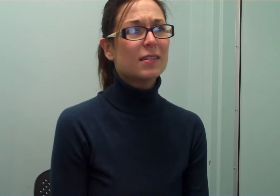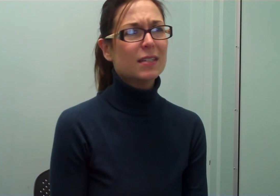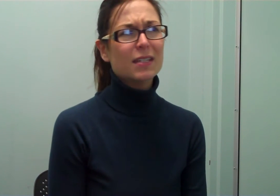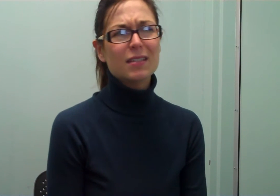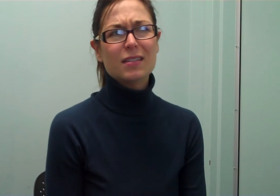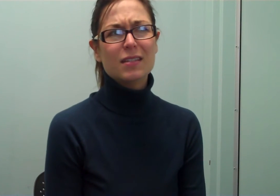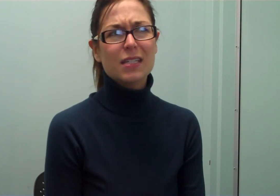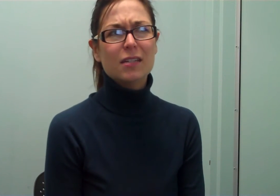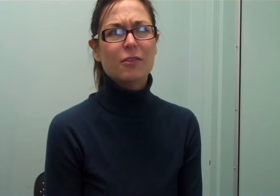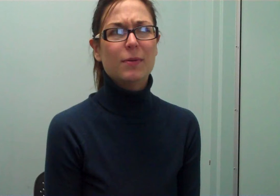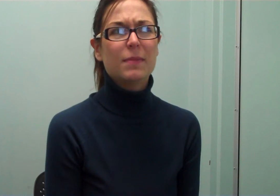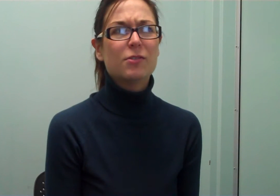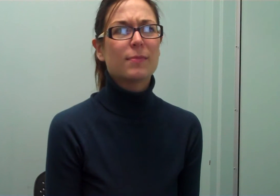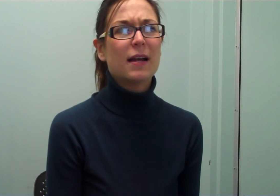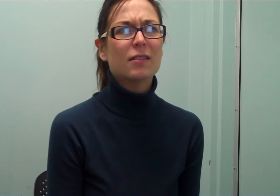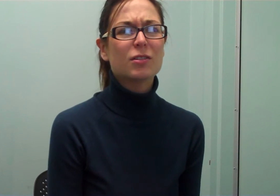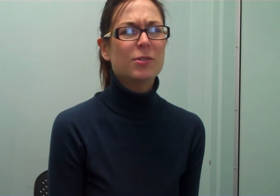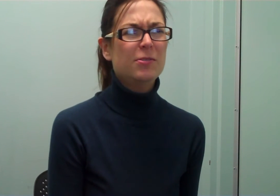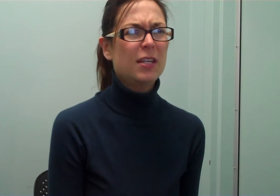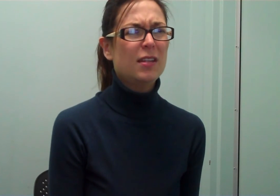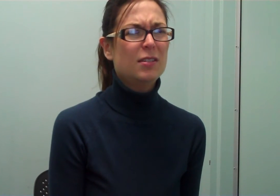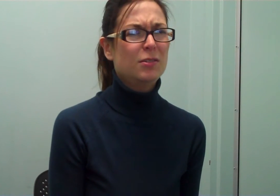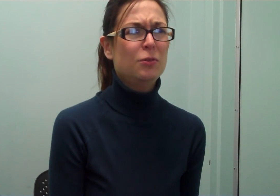This is indeed a 3-bedroom house. Would you say that's too